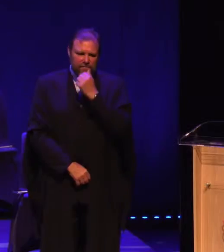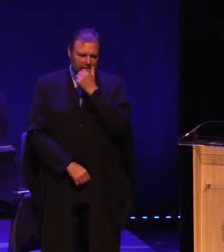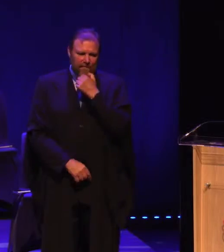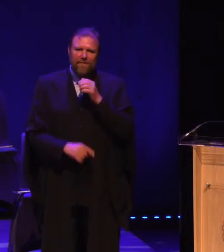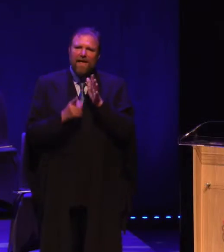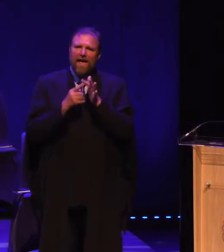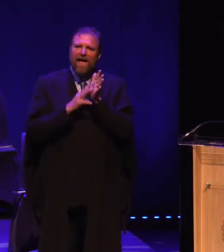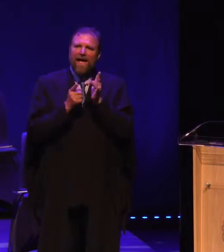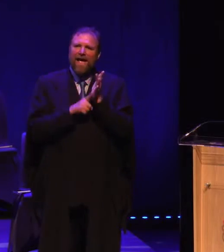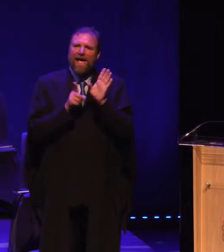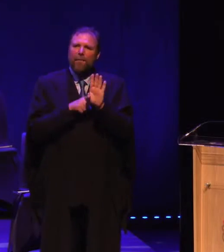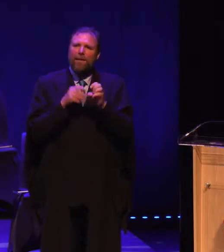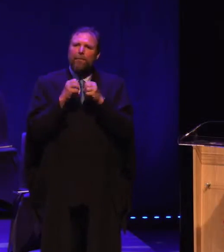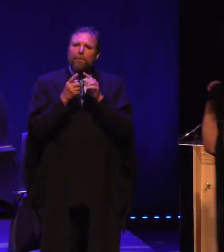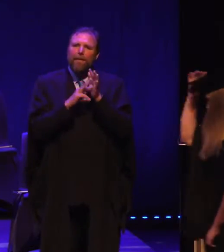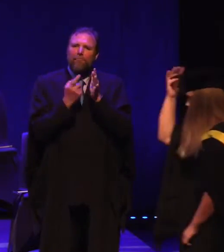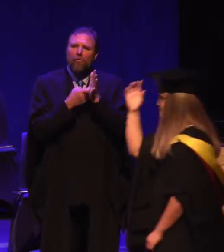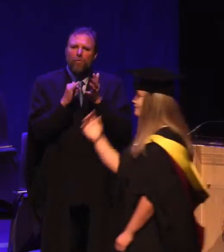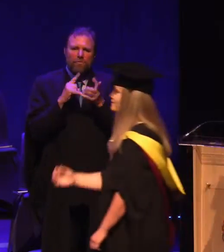Emily Bembo.